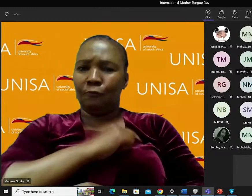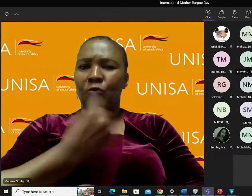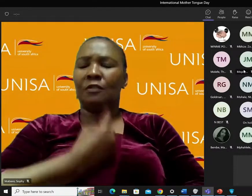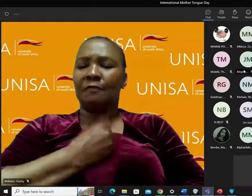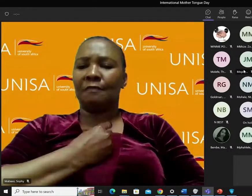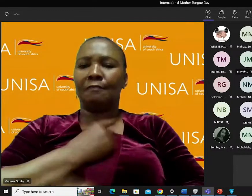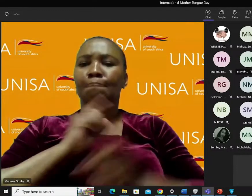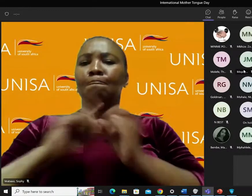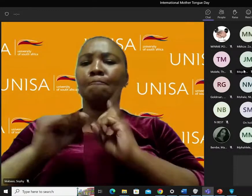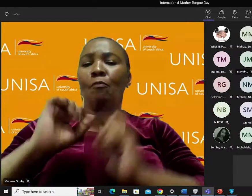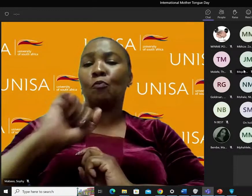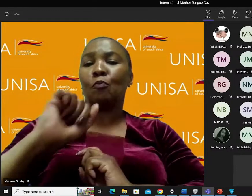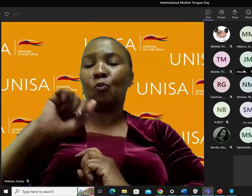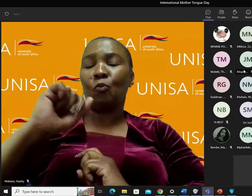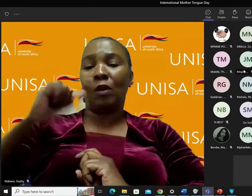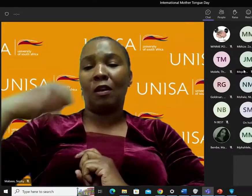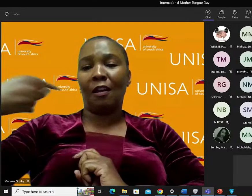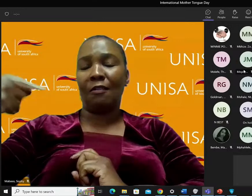leleme la geno.